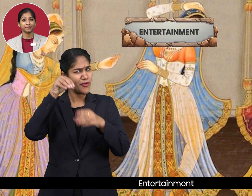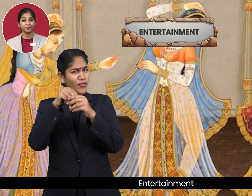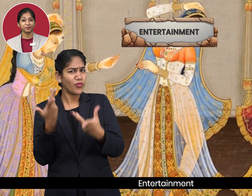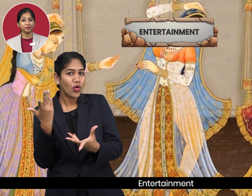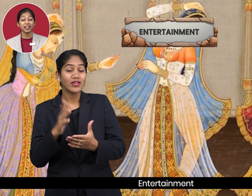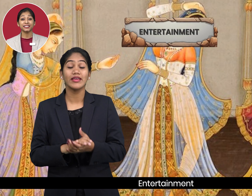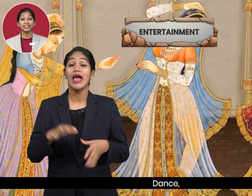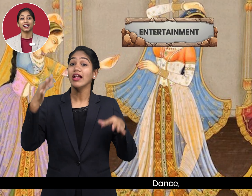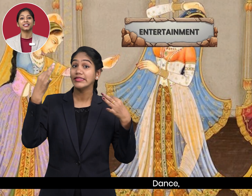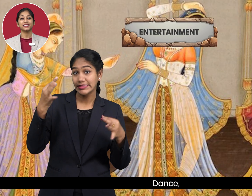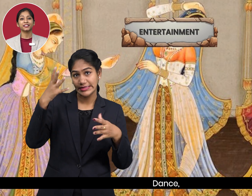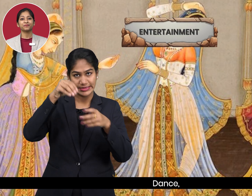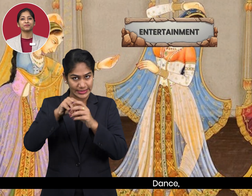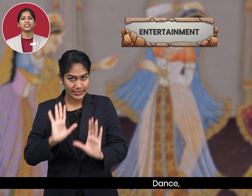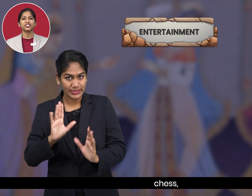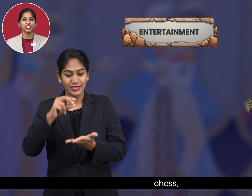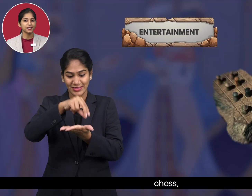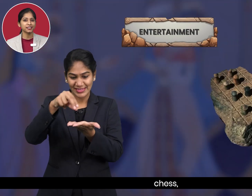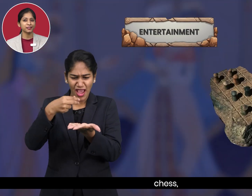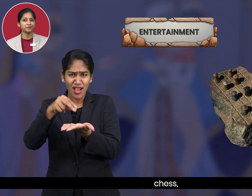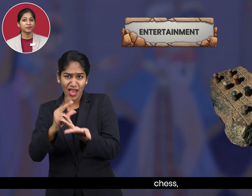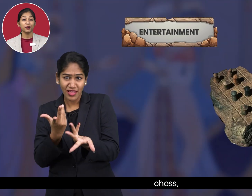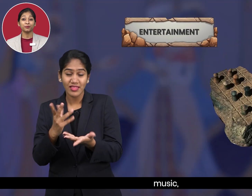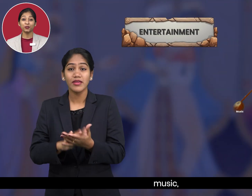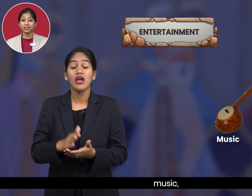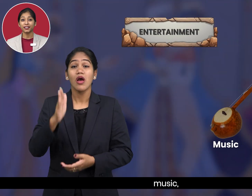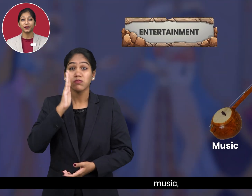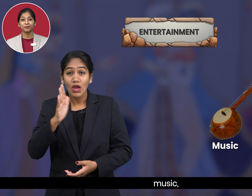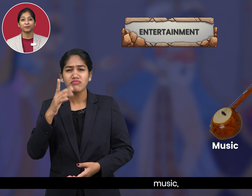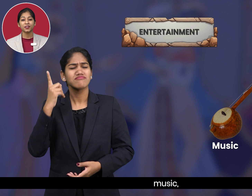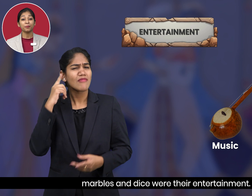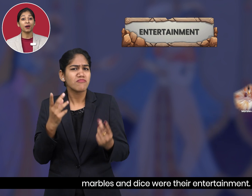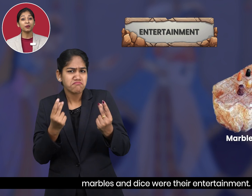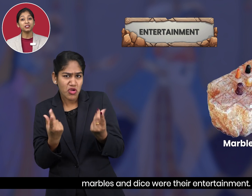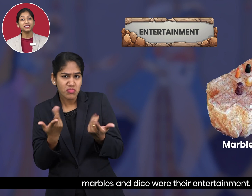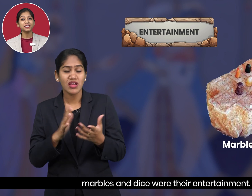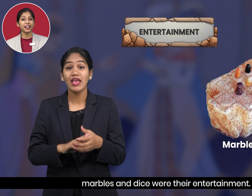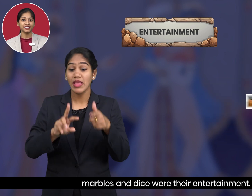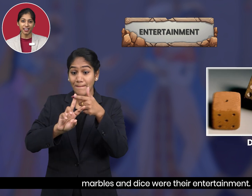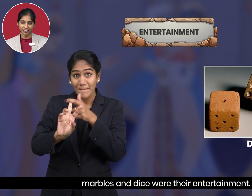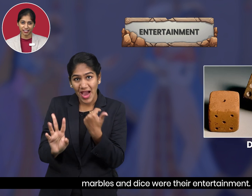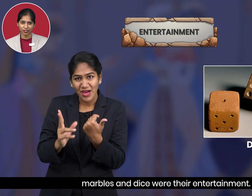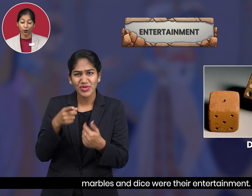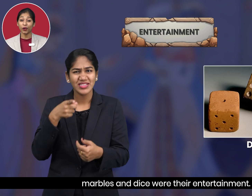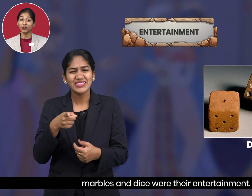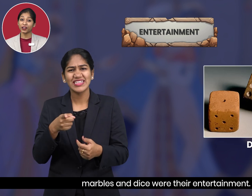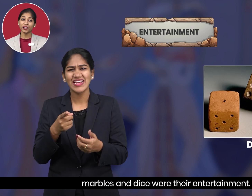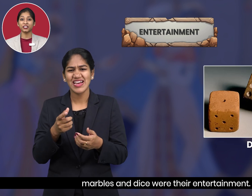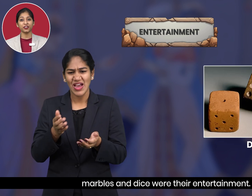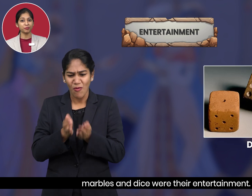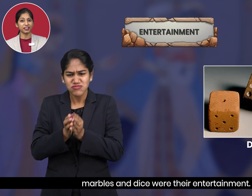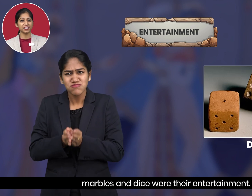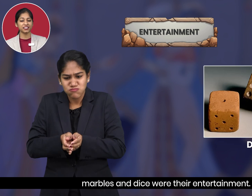Entertainment. Dance, chess, music, marbles and dice were